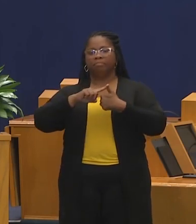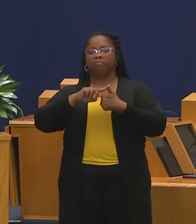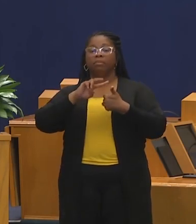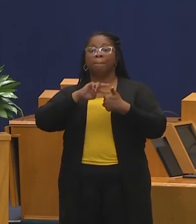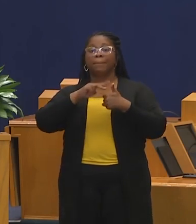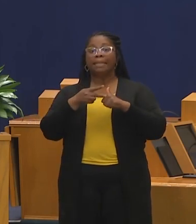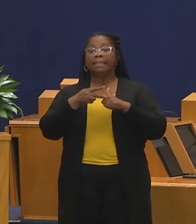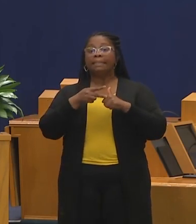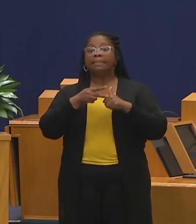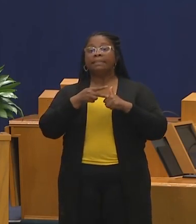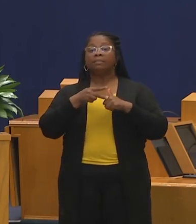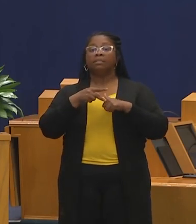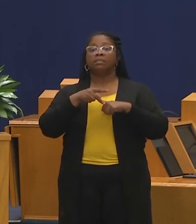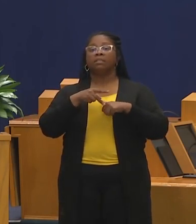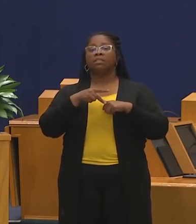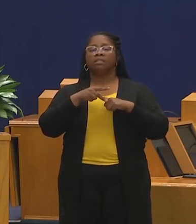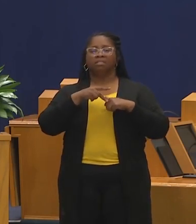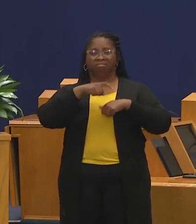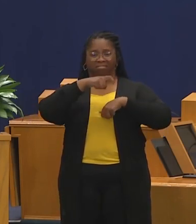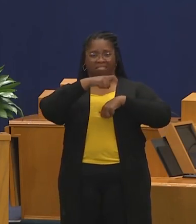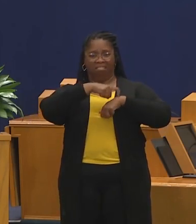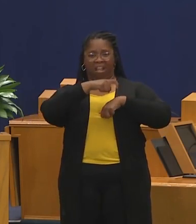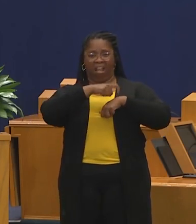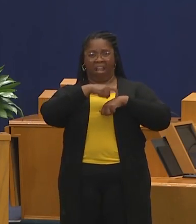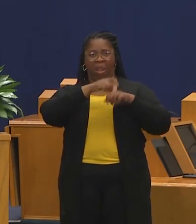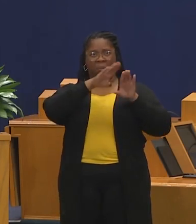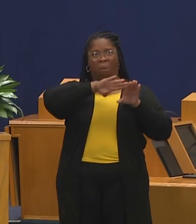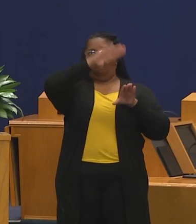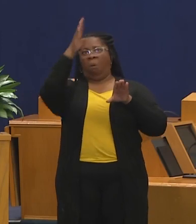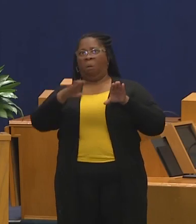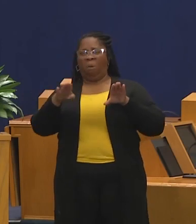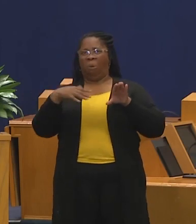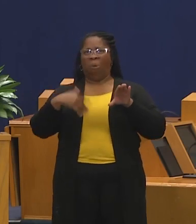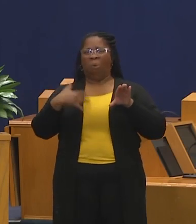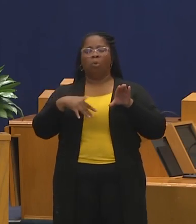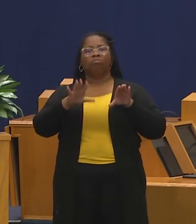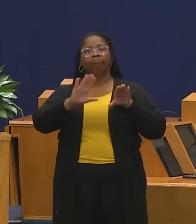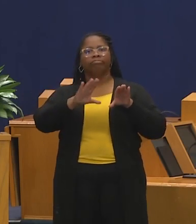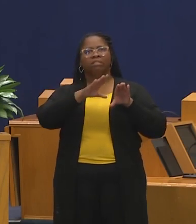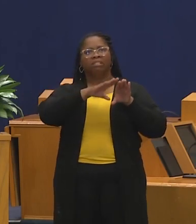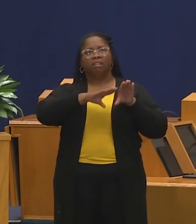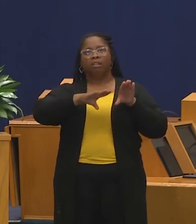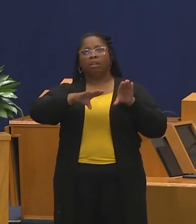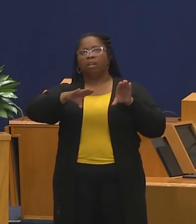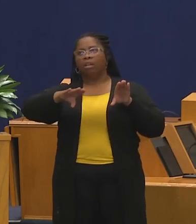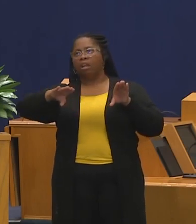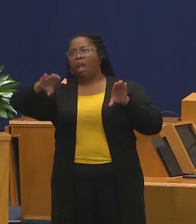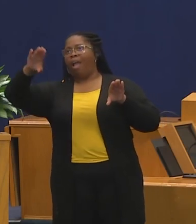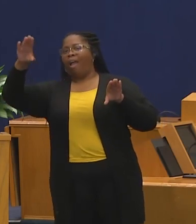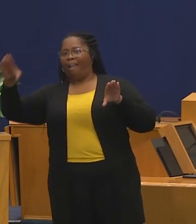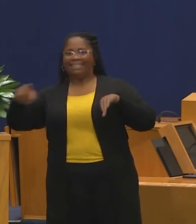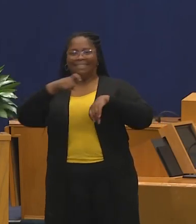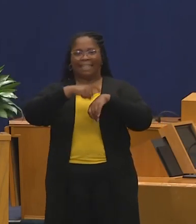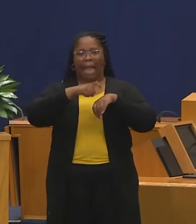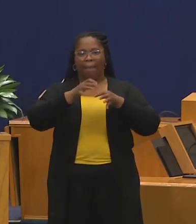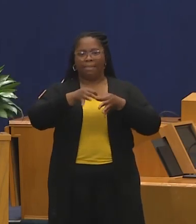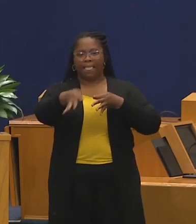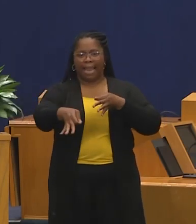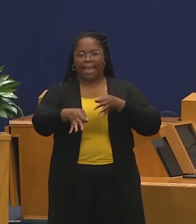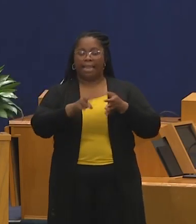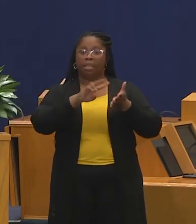to delay in time the date on which there's a peak number of cases. So instead of having